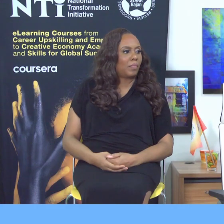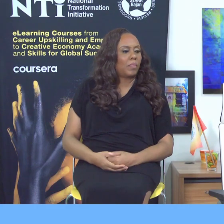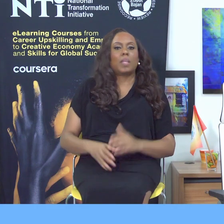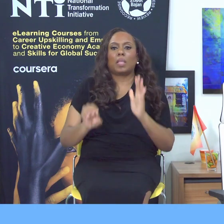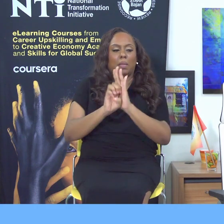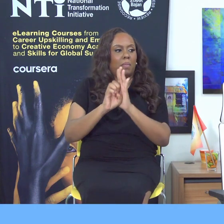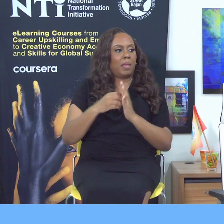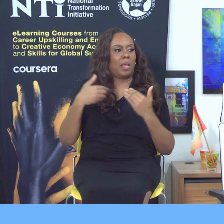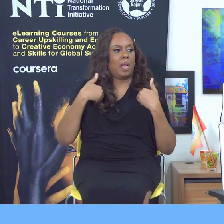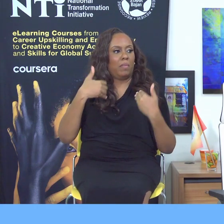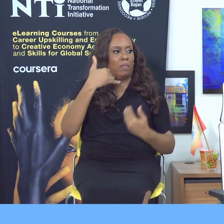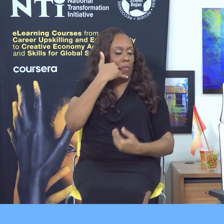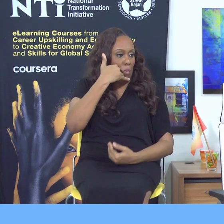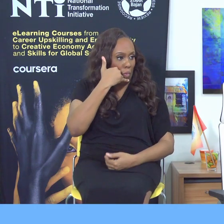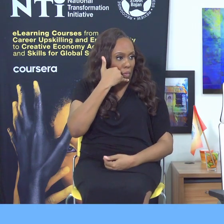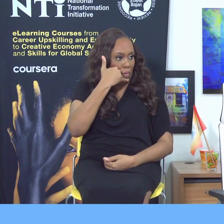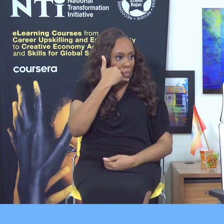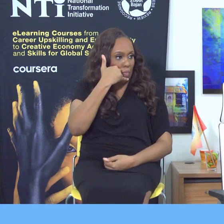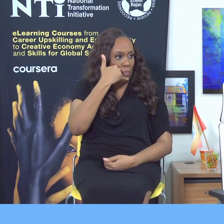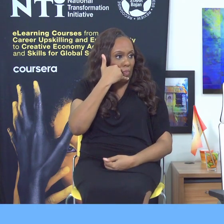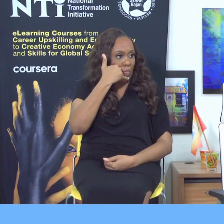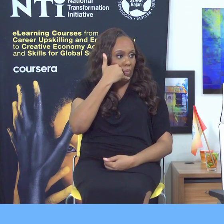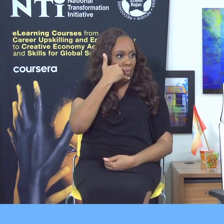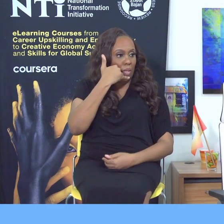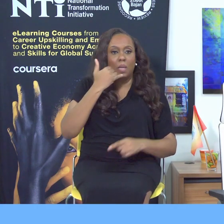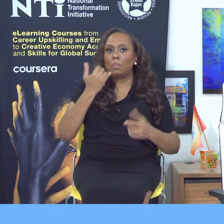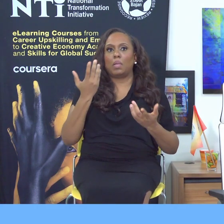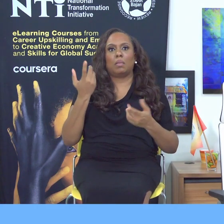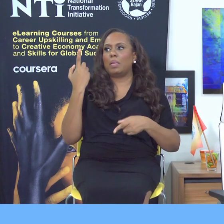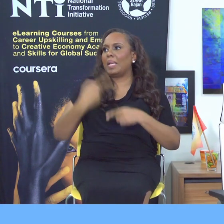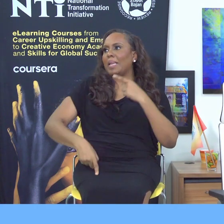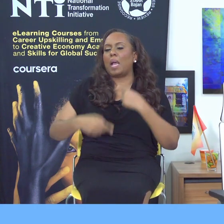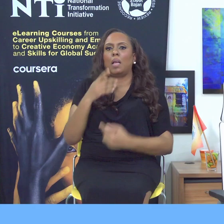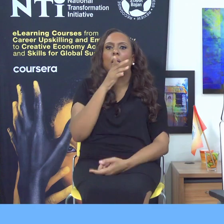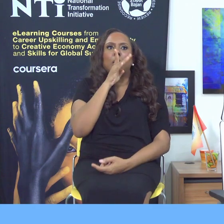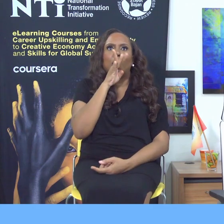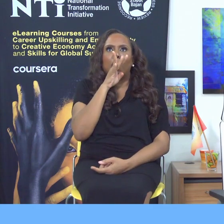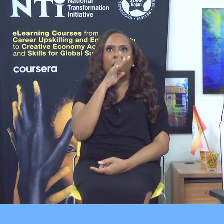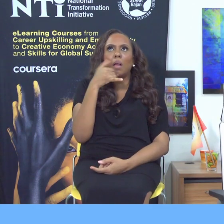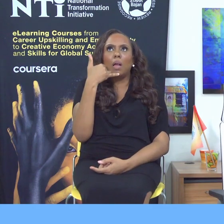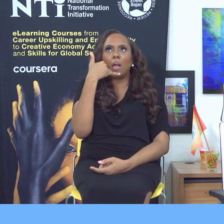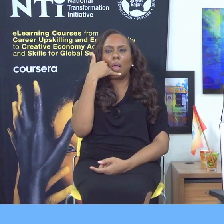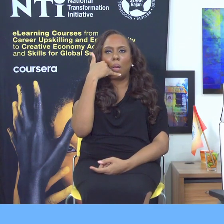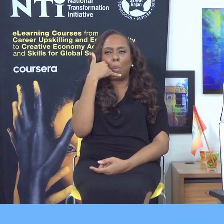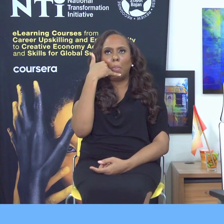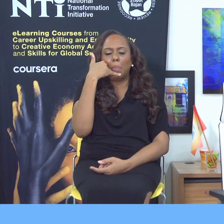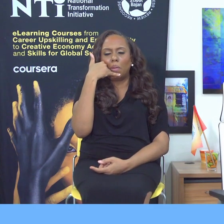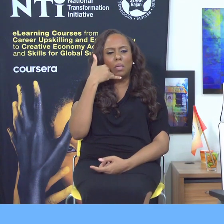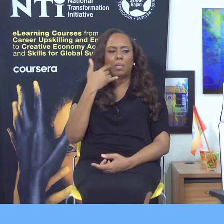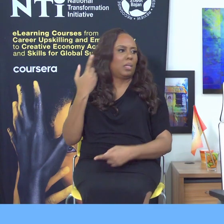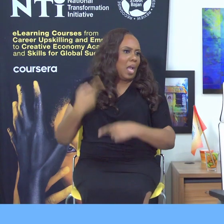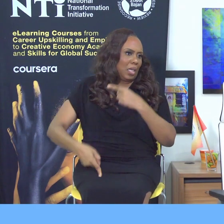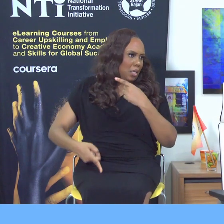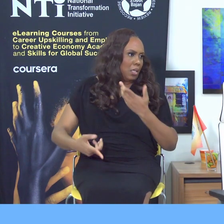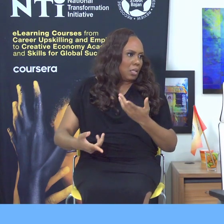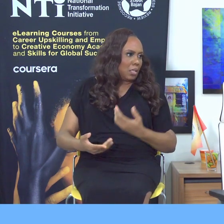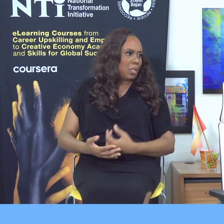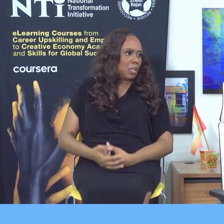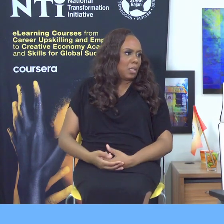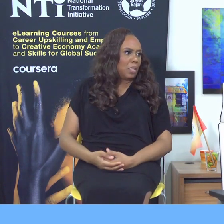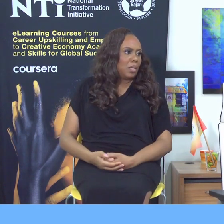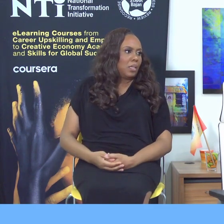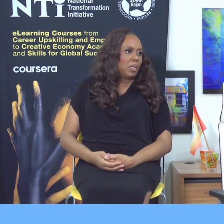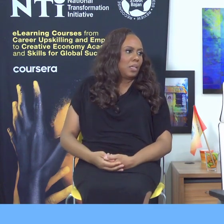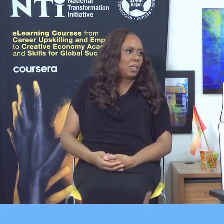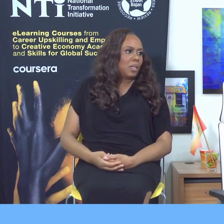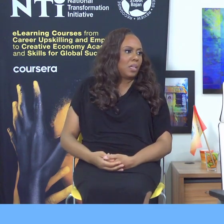phone, but that phone is I can use it. You know, I can use that phone. I would really be happy